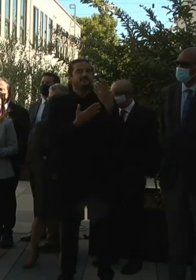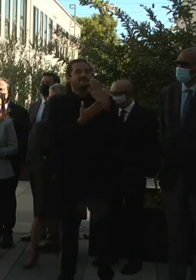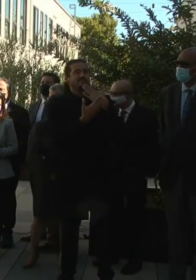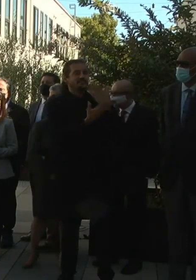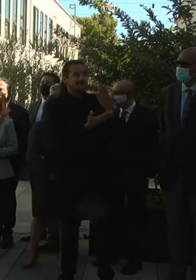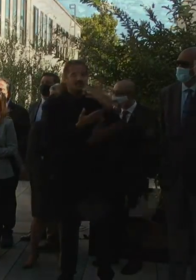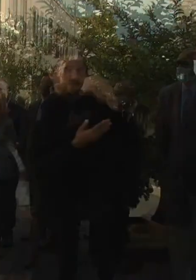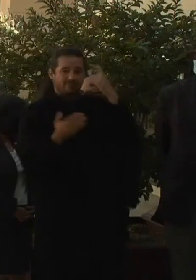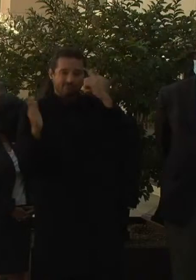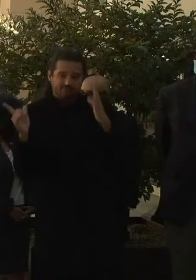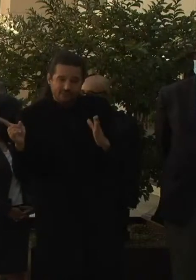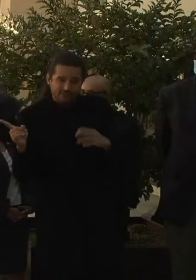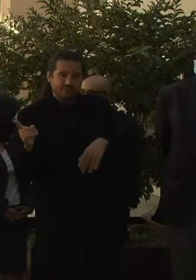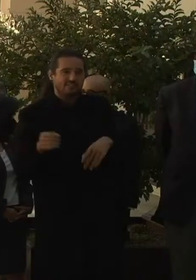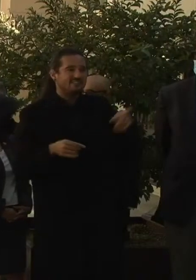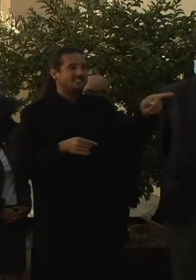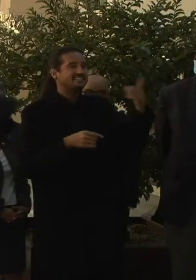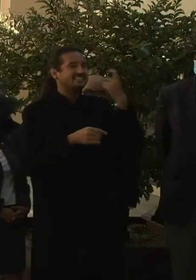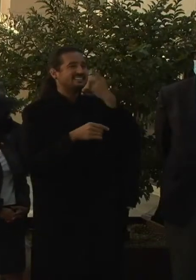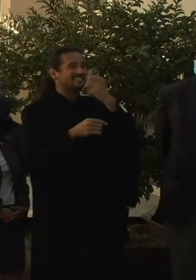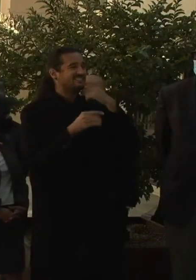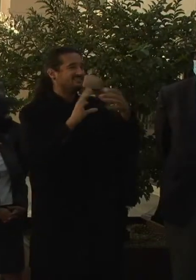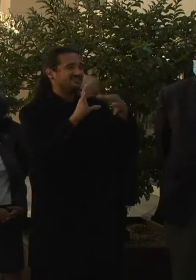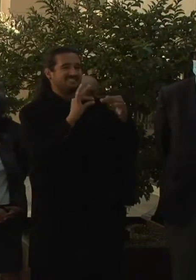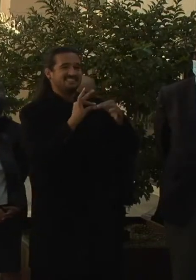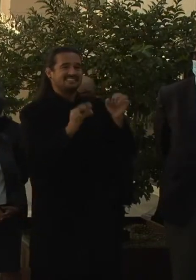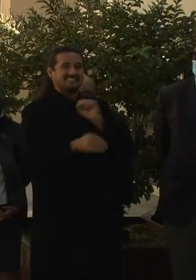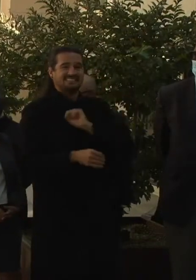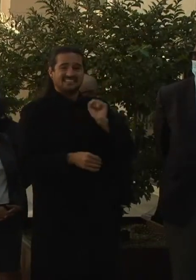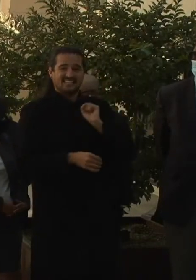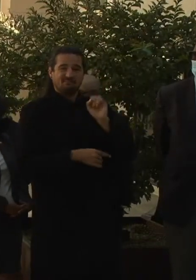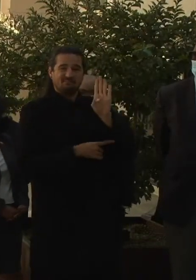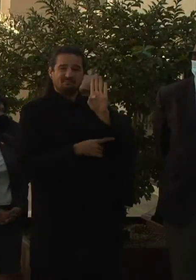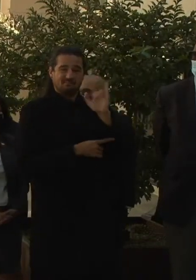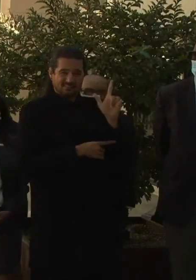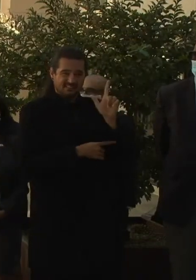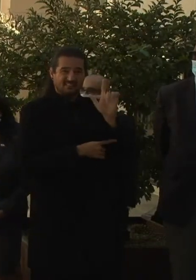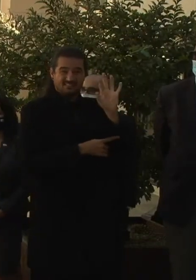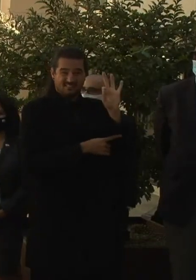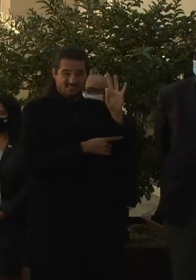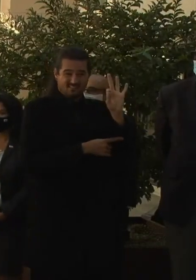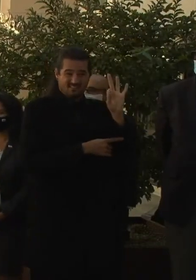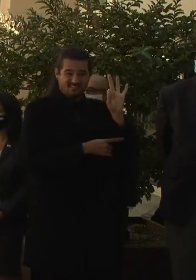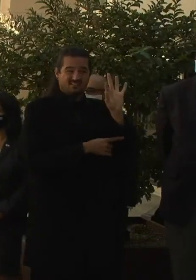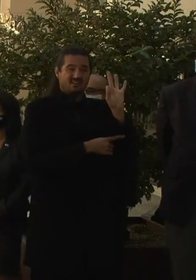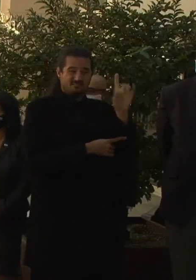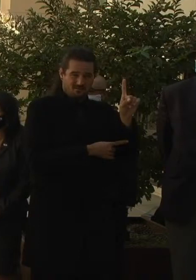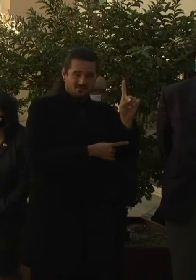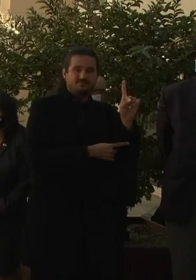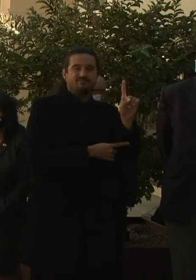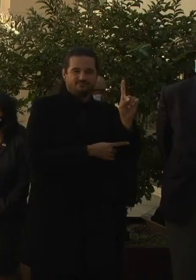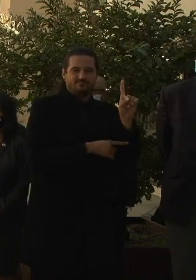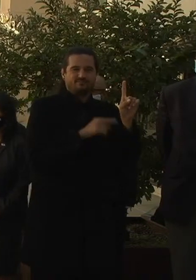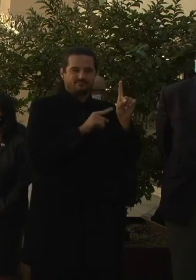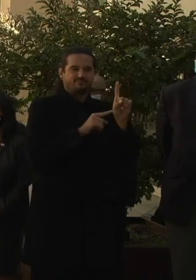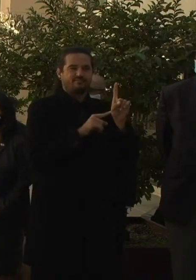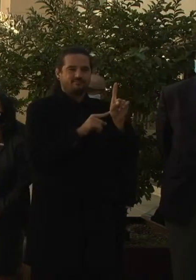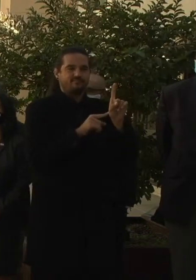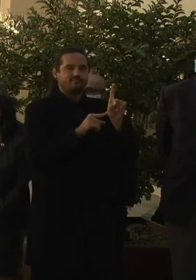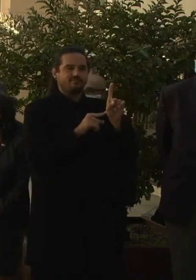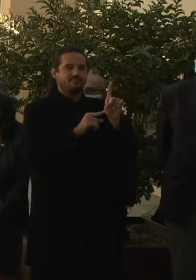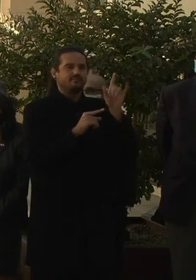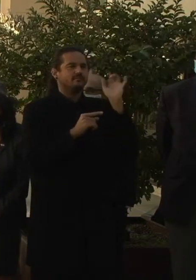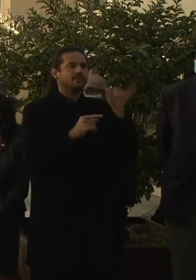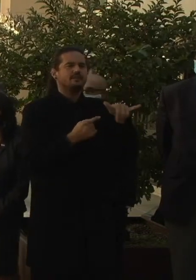791. He spoke about that earlier in his comments, which creates a new unit, a special unit in HCD at the state